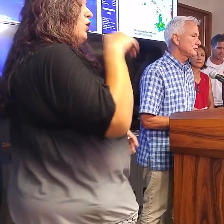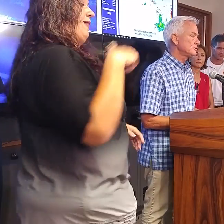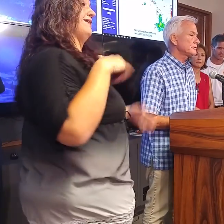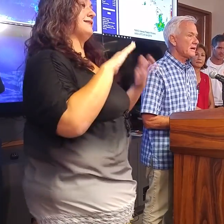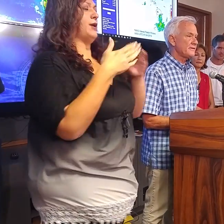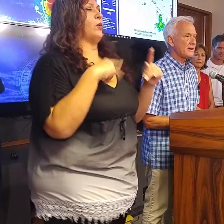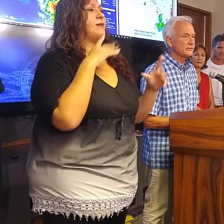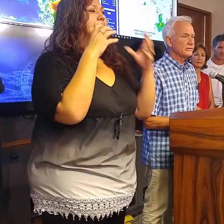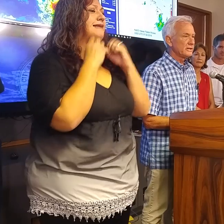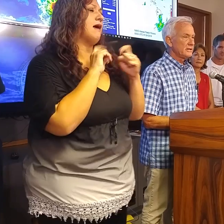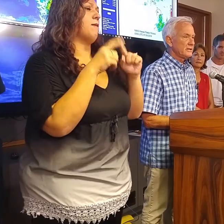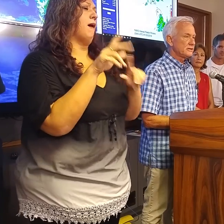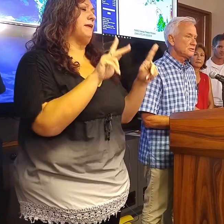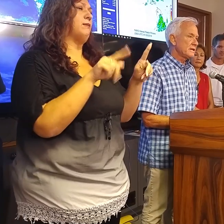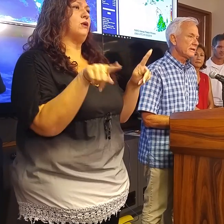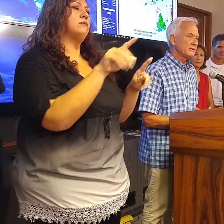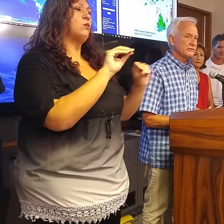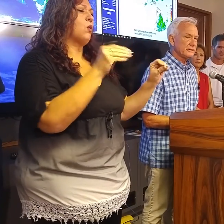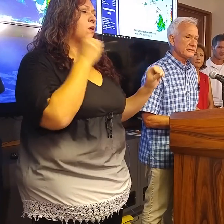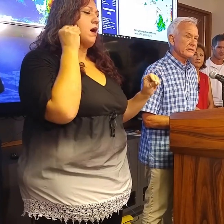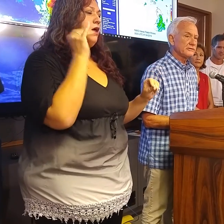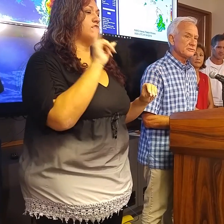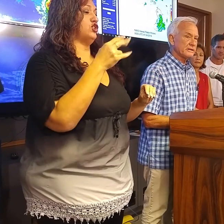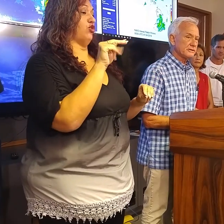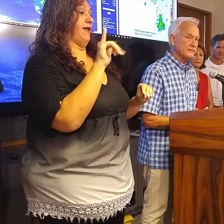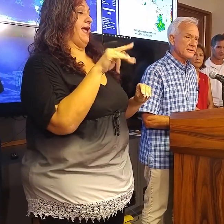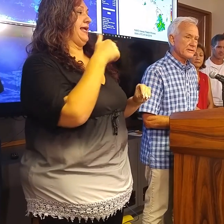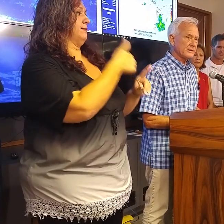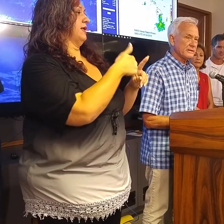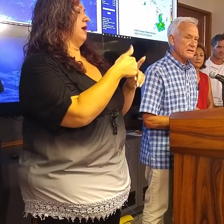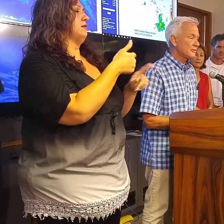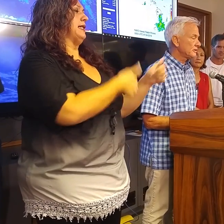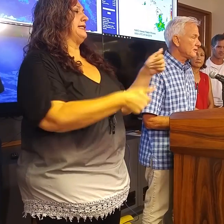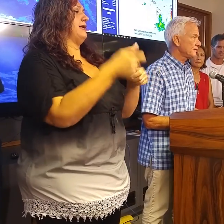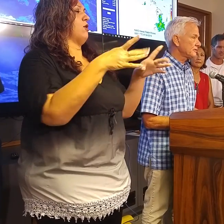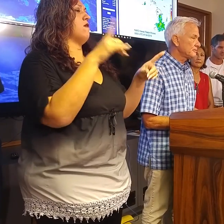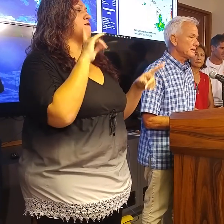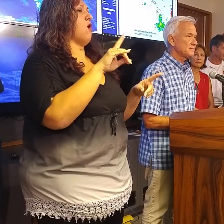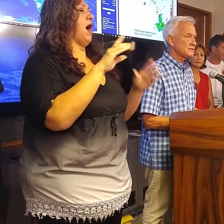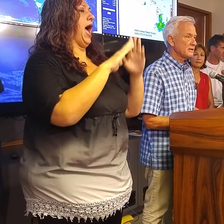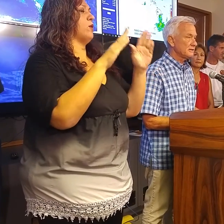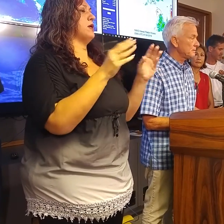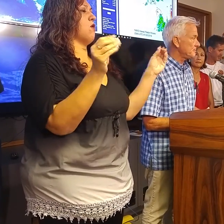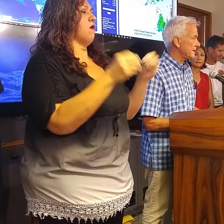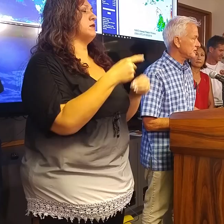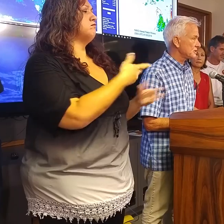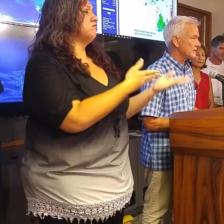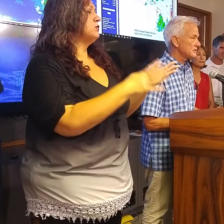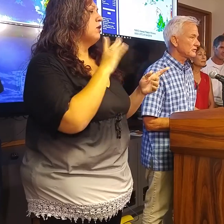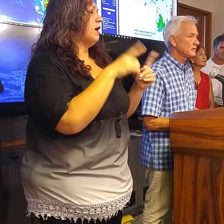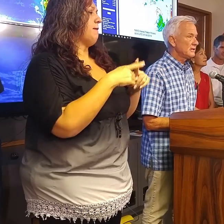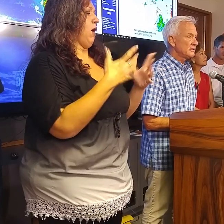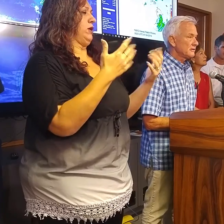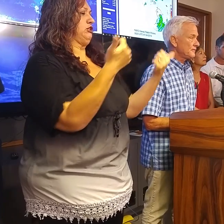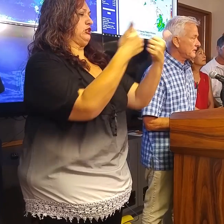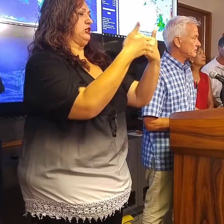about those who don't have houses. Jun Yang is the executive director of our housing office. Want him to talk a little bit about the